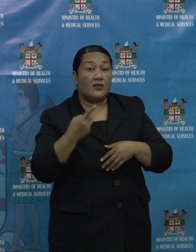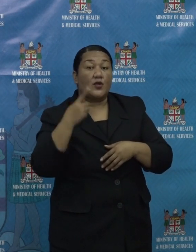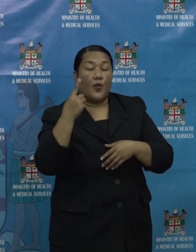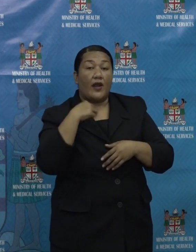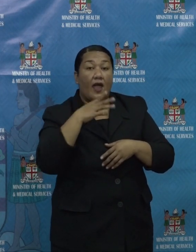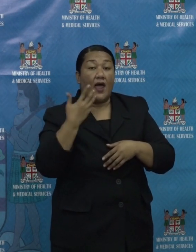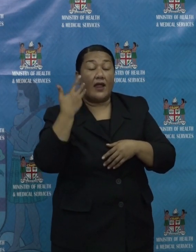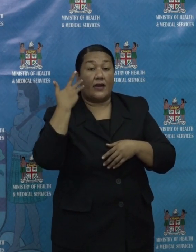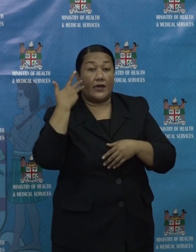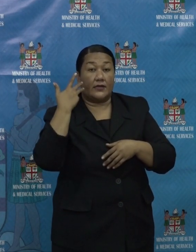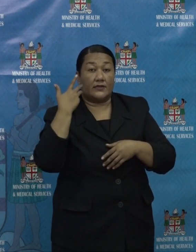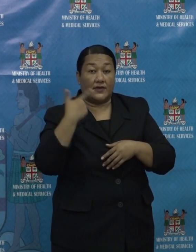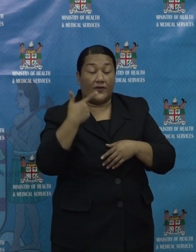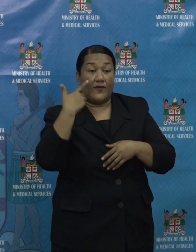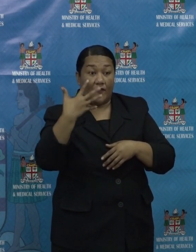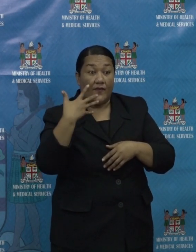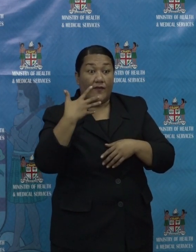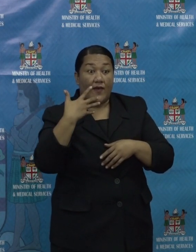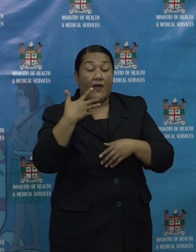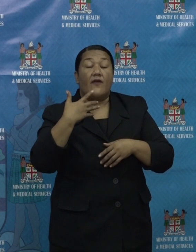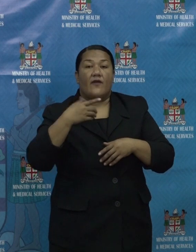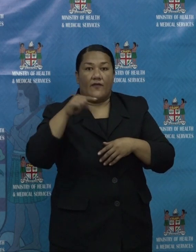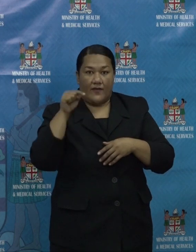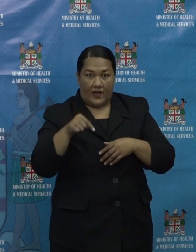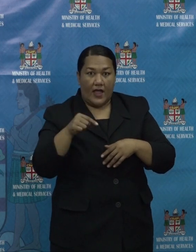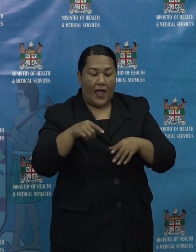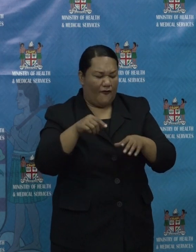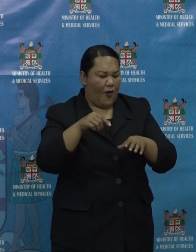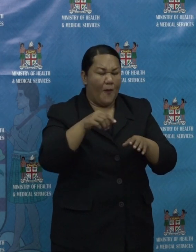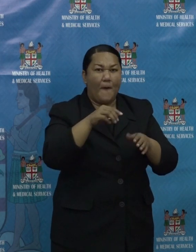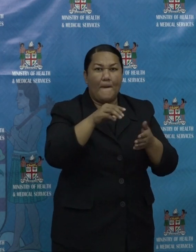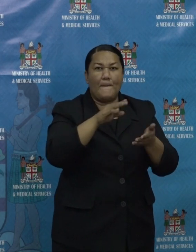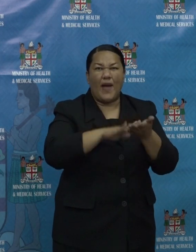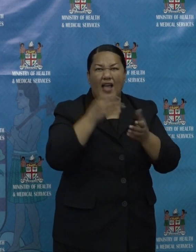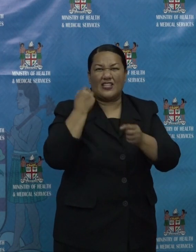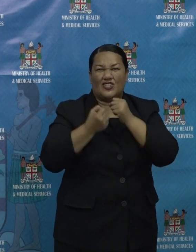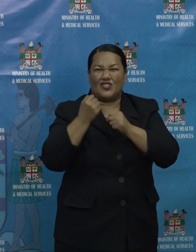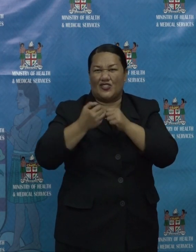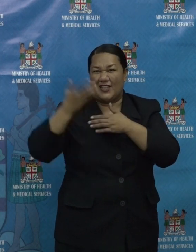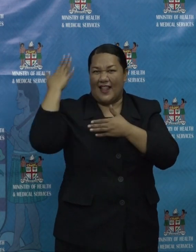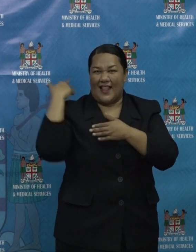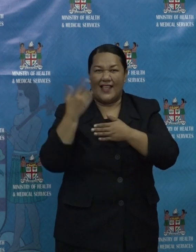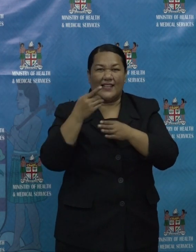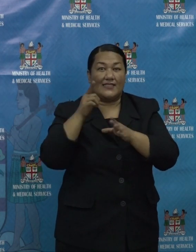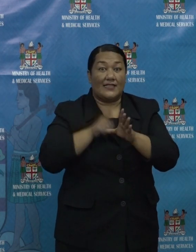23,139 cases in Fiji since the first case was reported in March of last year, with